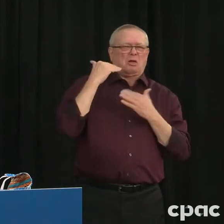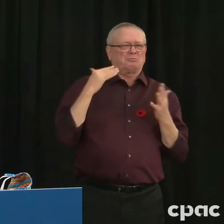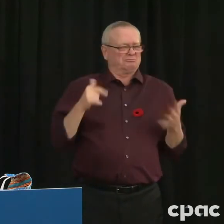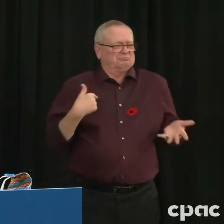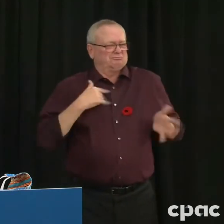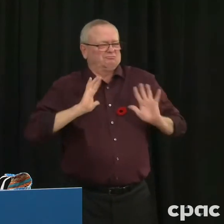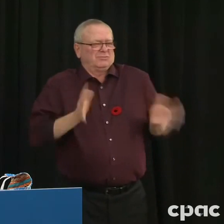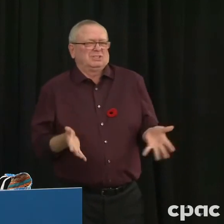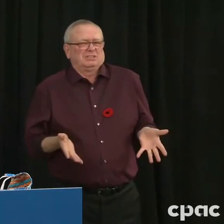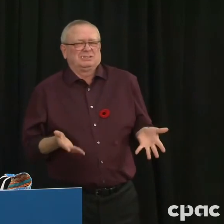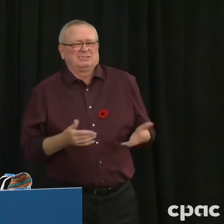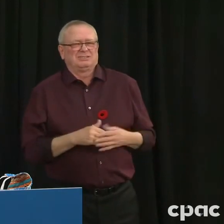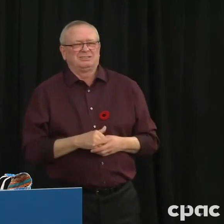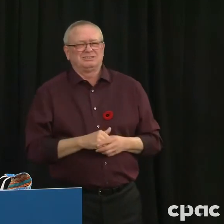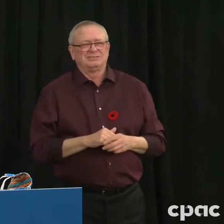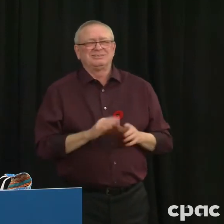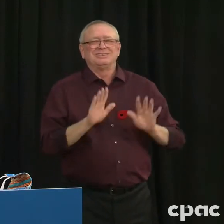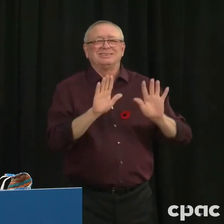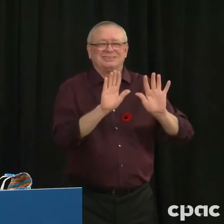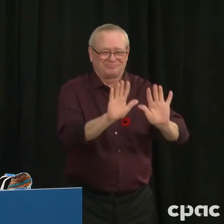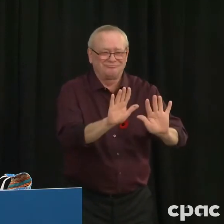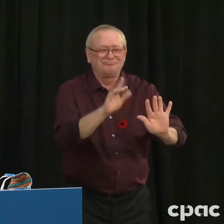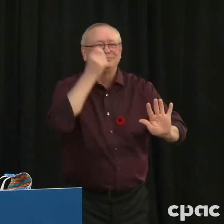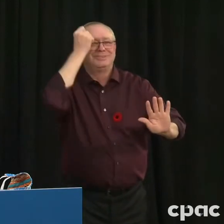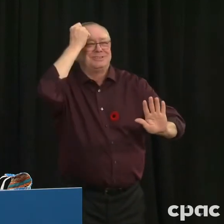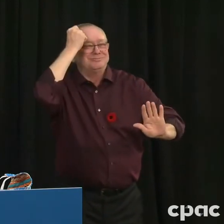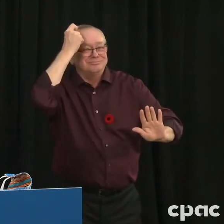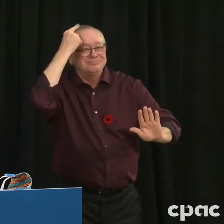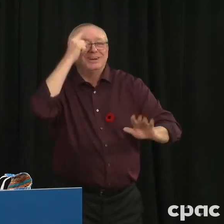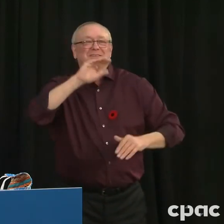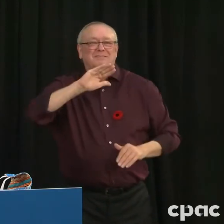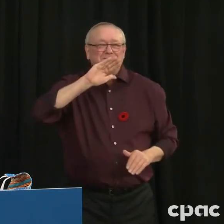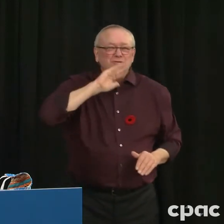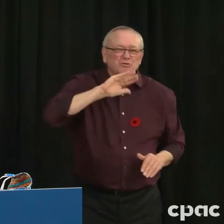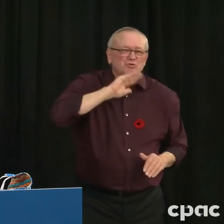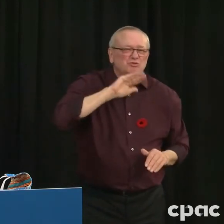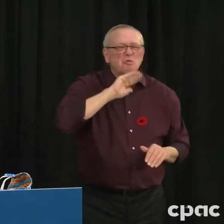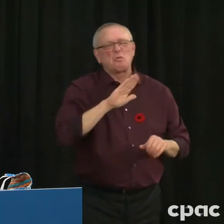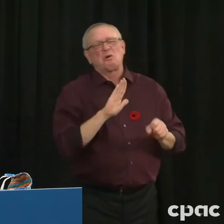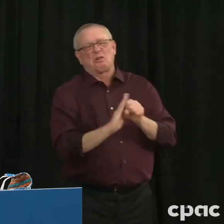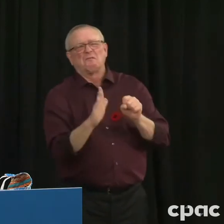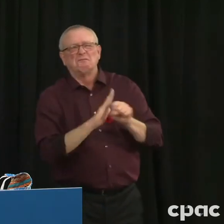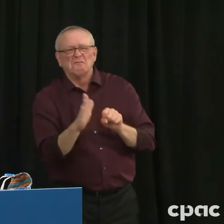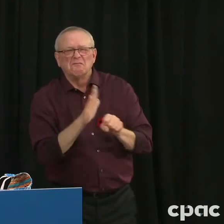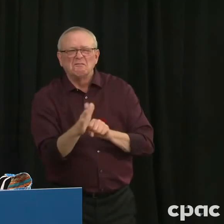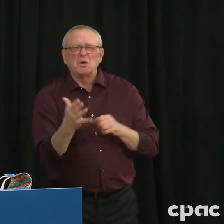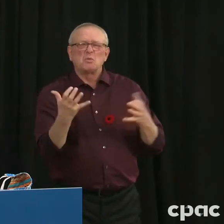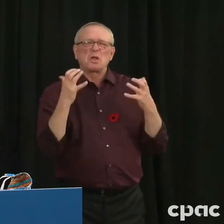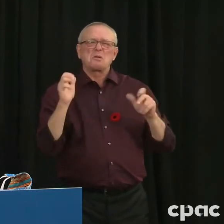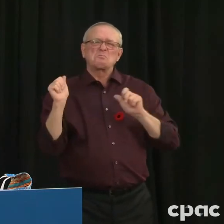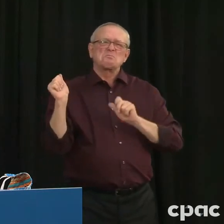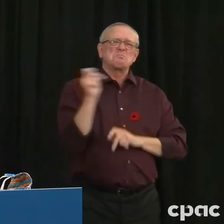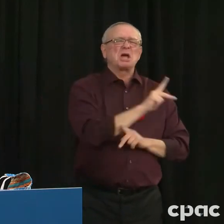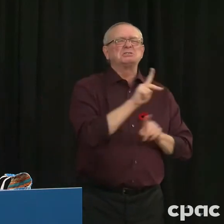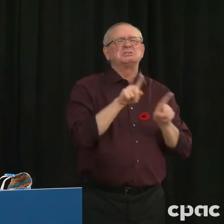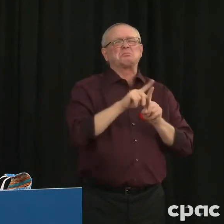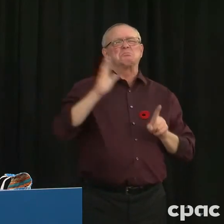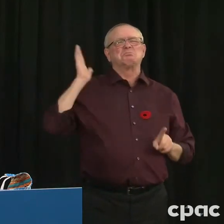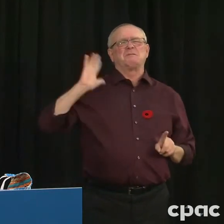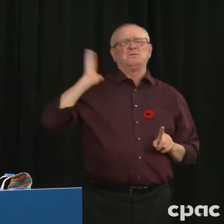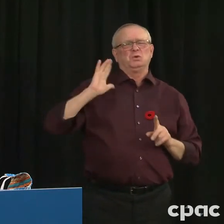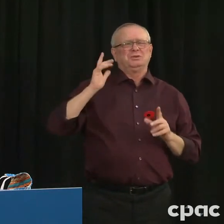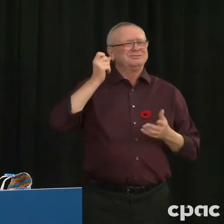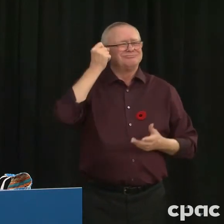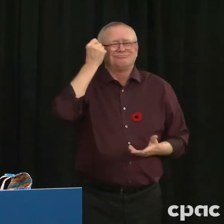I understand the fatigue and frustration and the desire to go back to the old normal. But COVID-19 does not